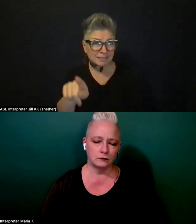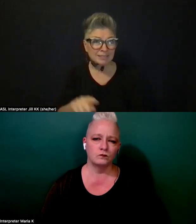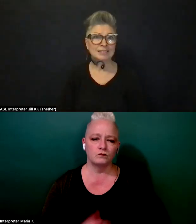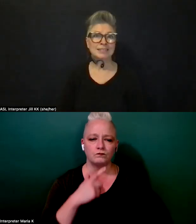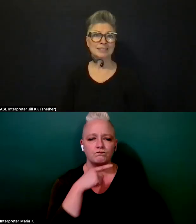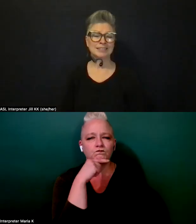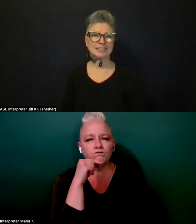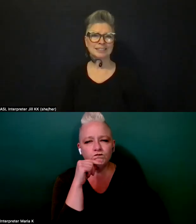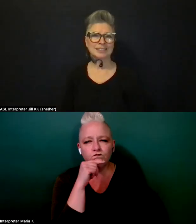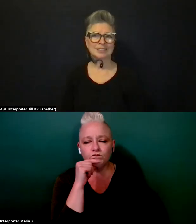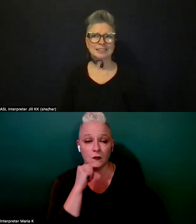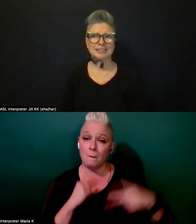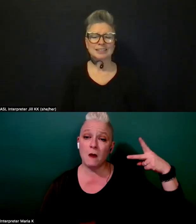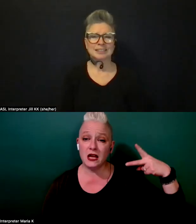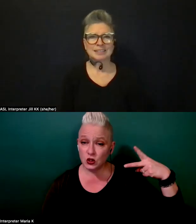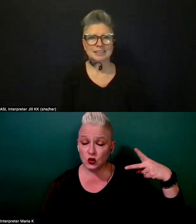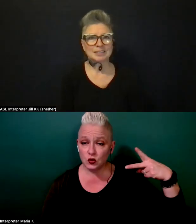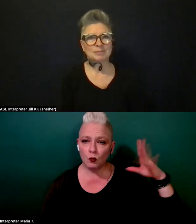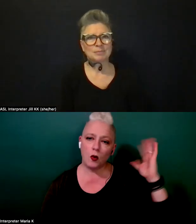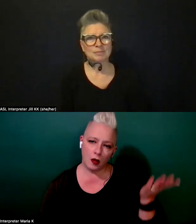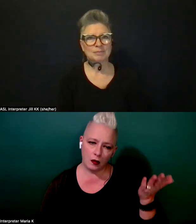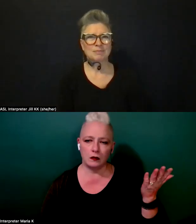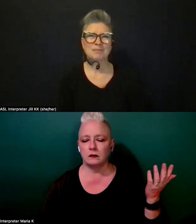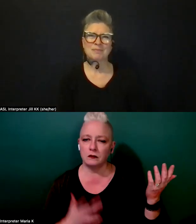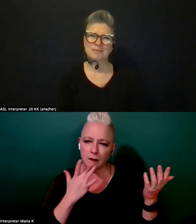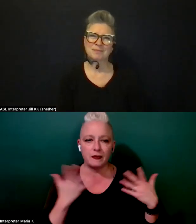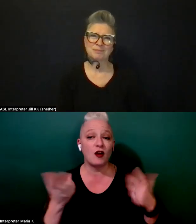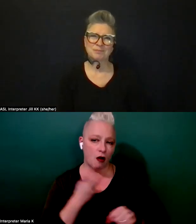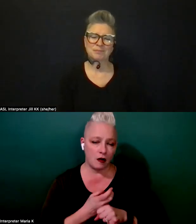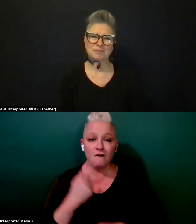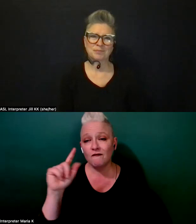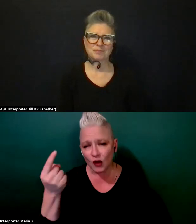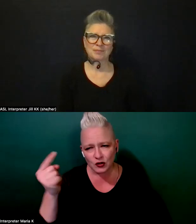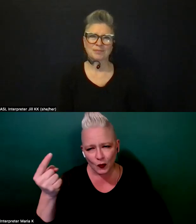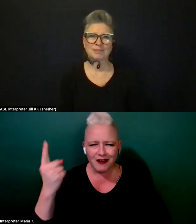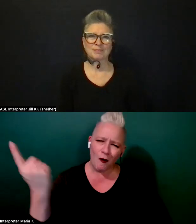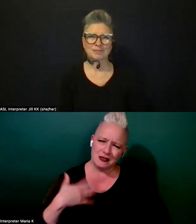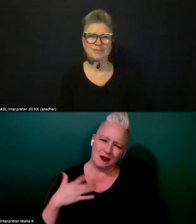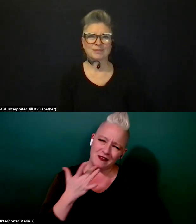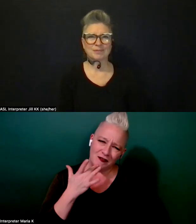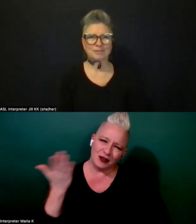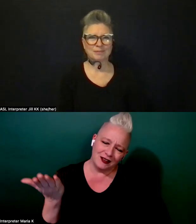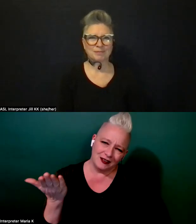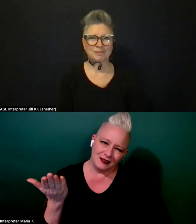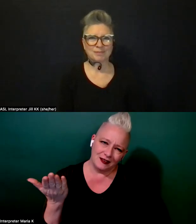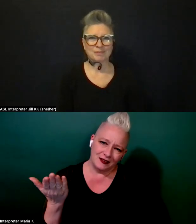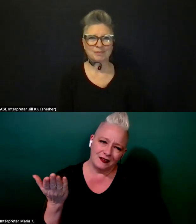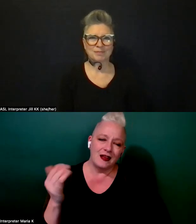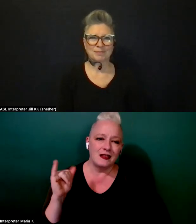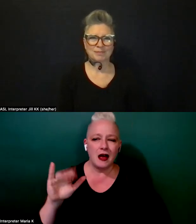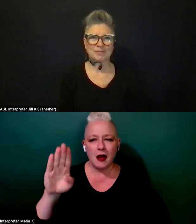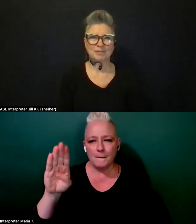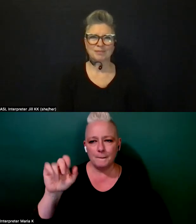I mean, my two favorite Hallmarks, well, they're hard. I mean, my first one's always my favorite, because that was a Back to the